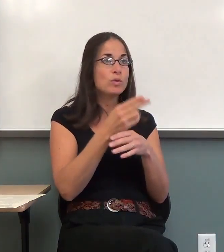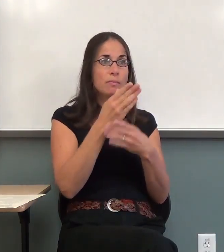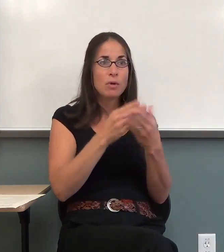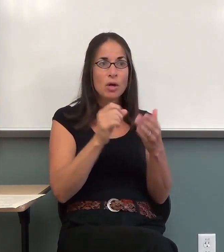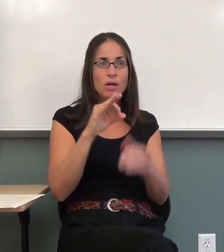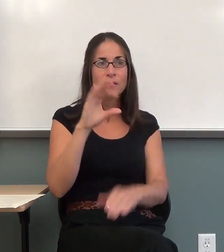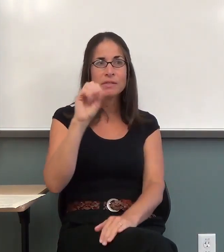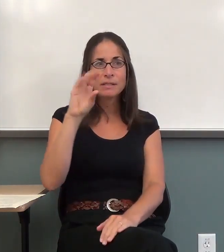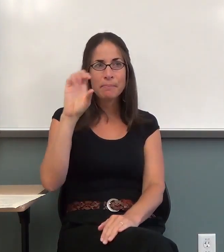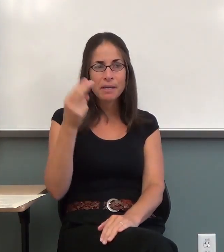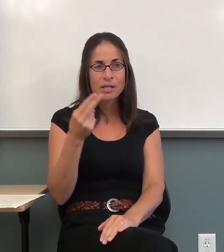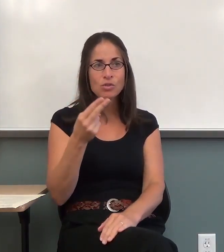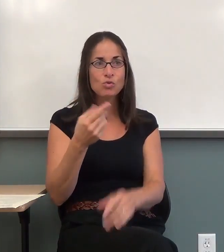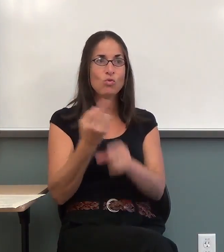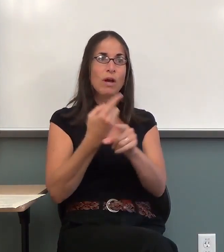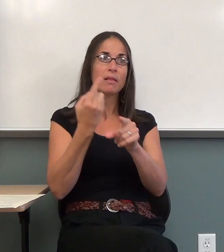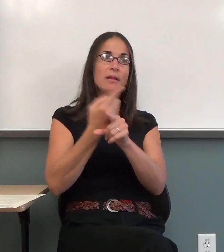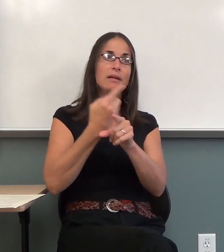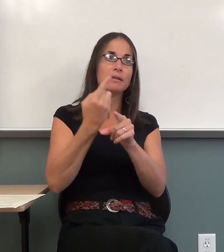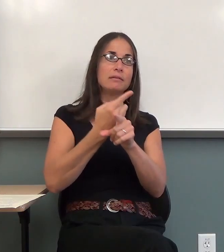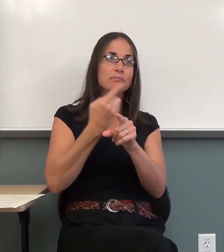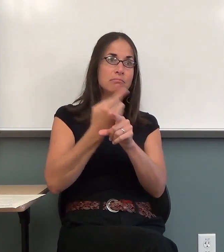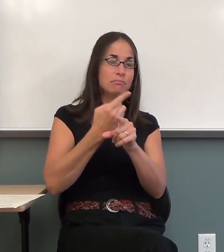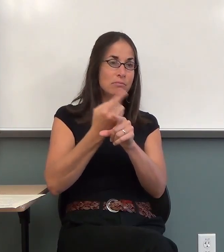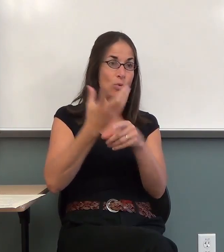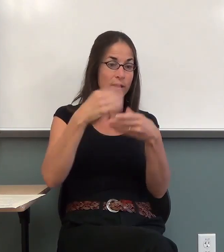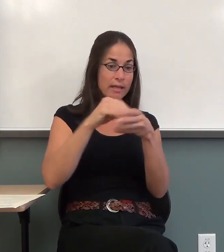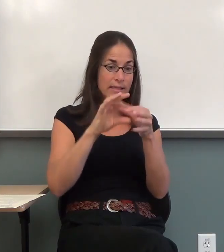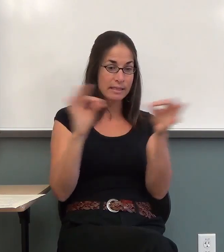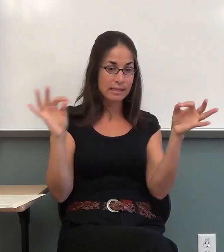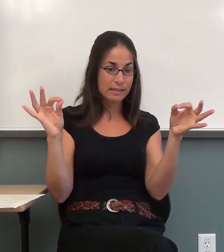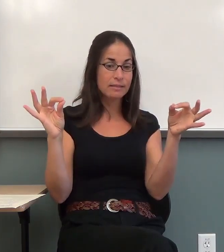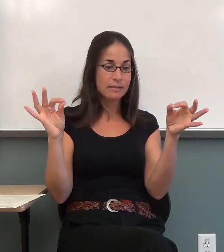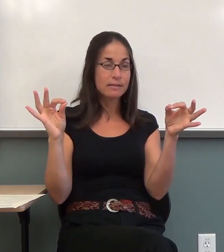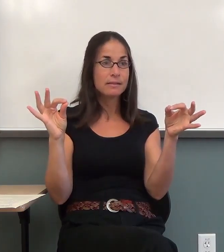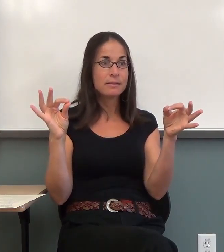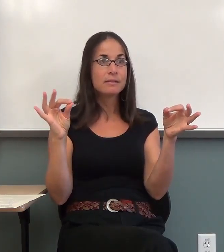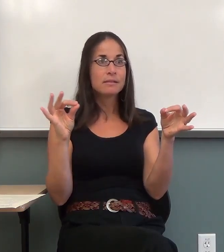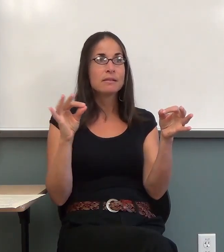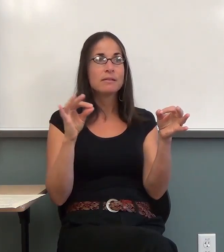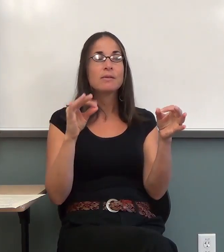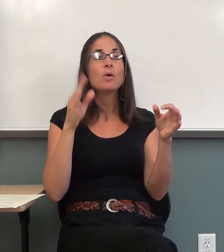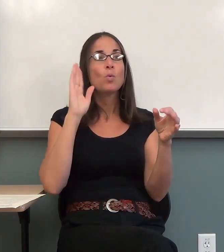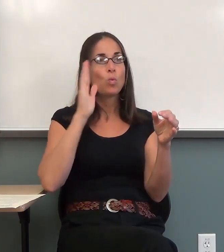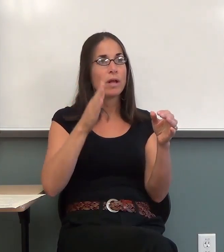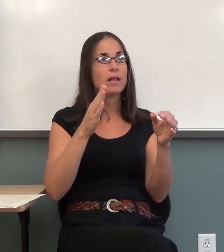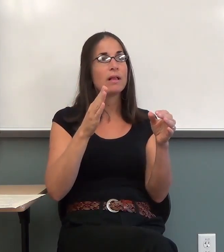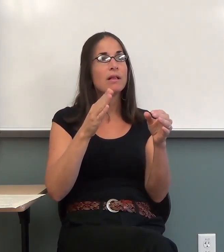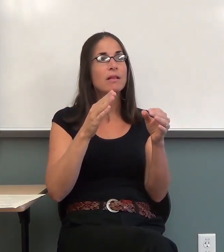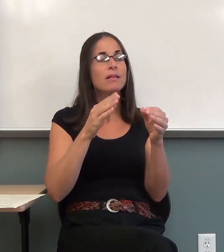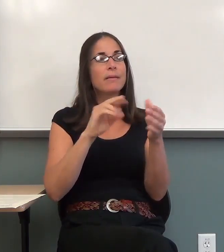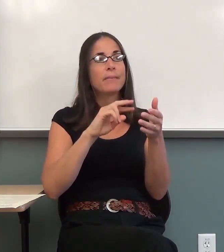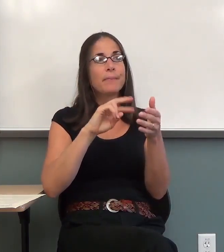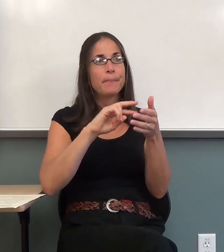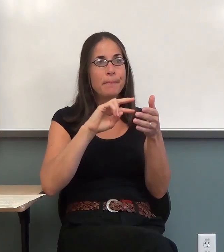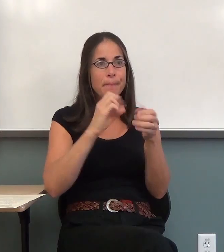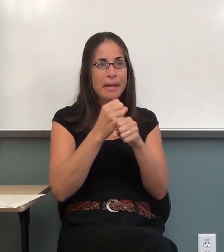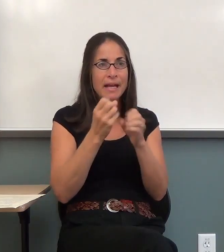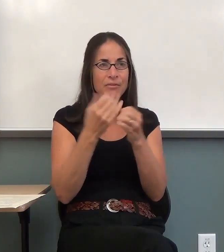speech correctly in our sentence, that's going to clarify the meaning of the sentence, right? One